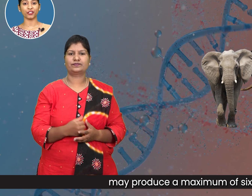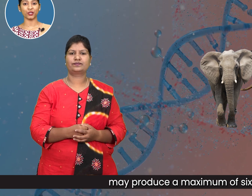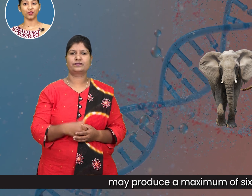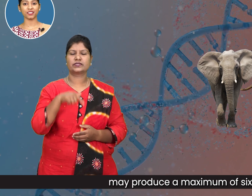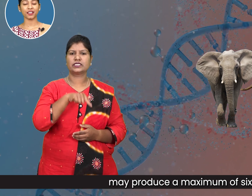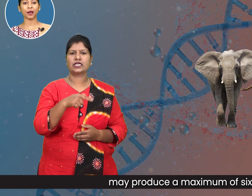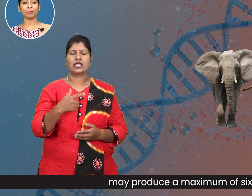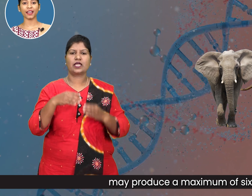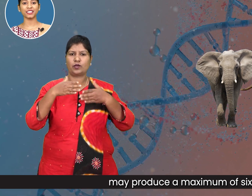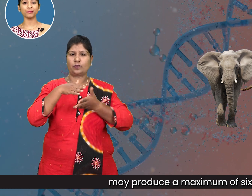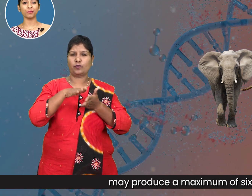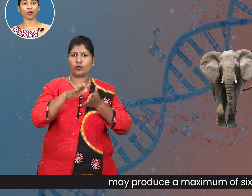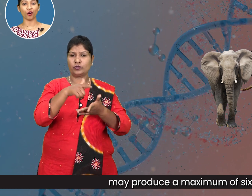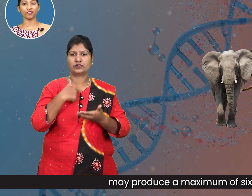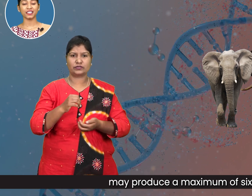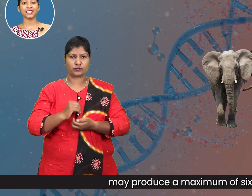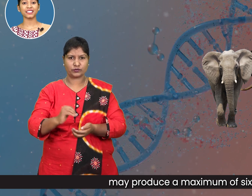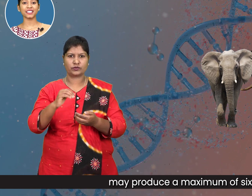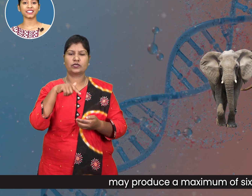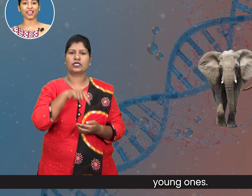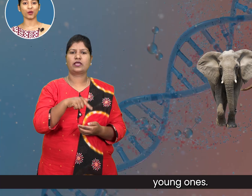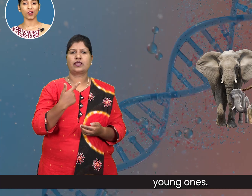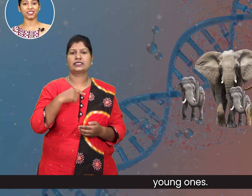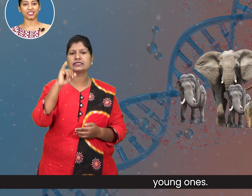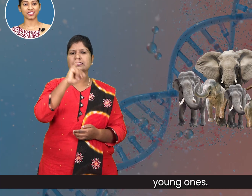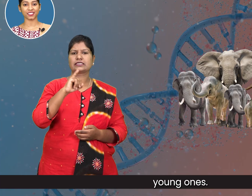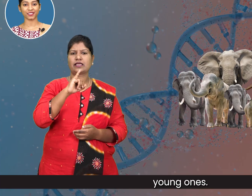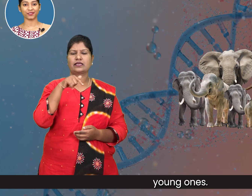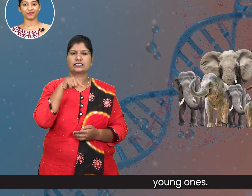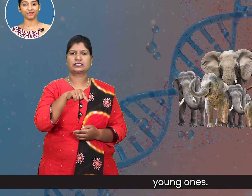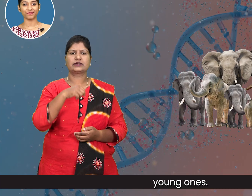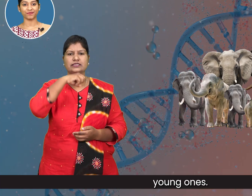may produce a maximum of 6 young ones.